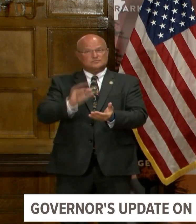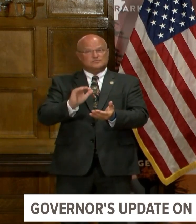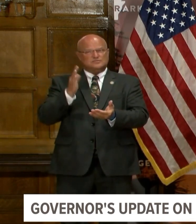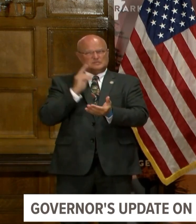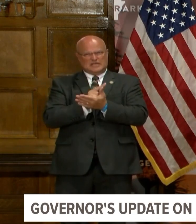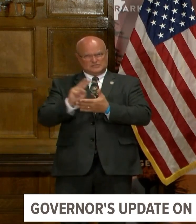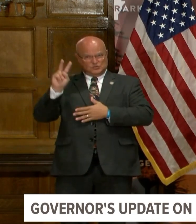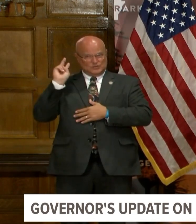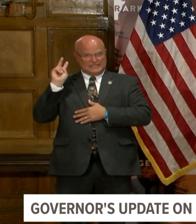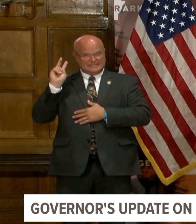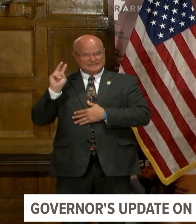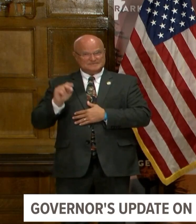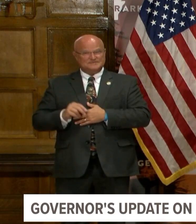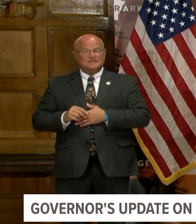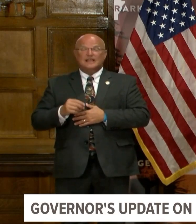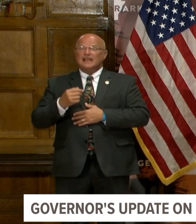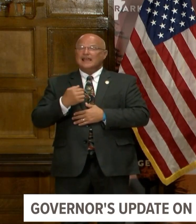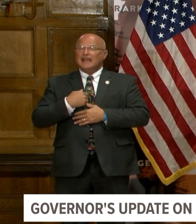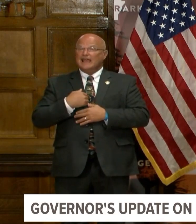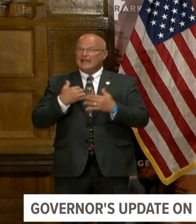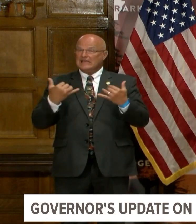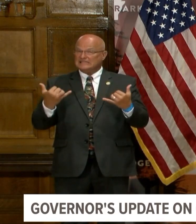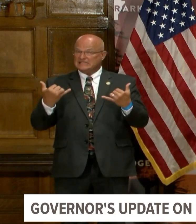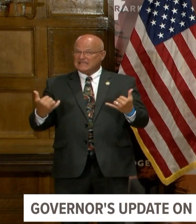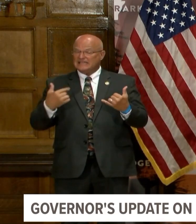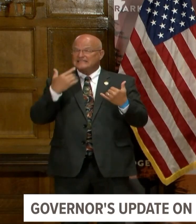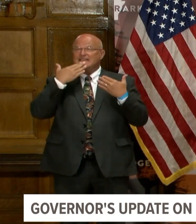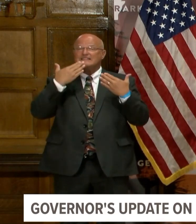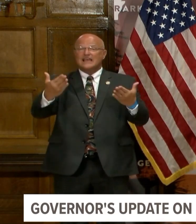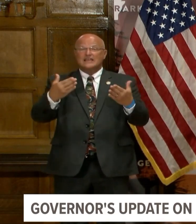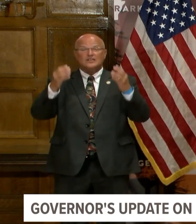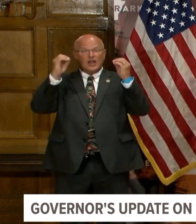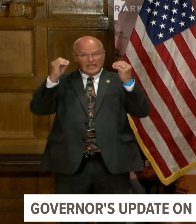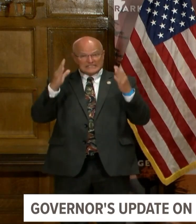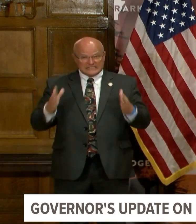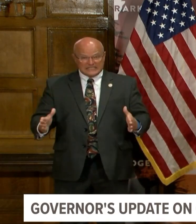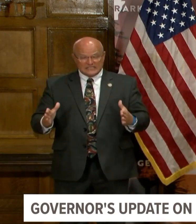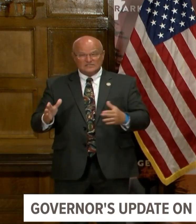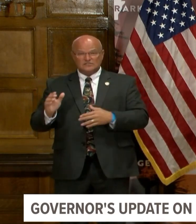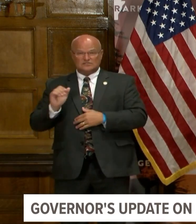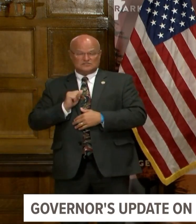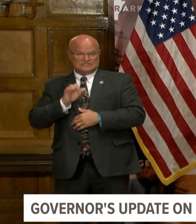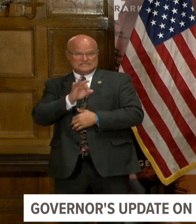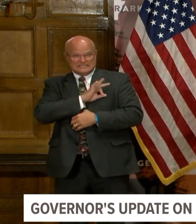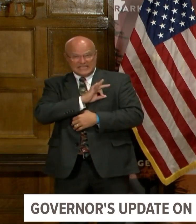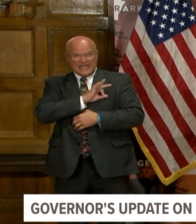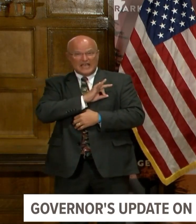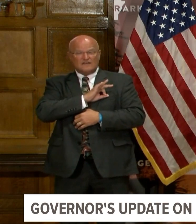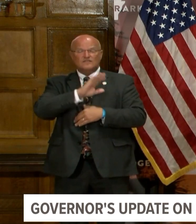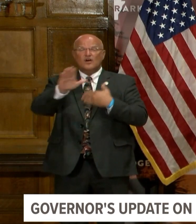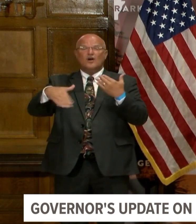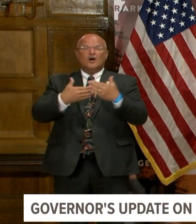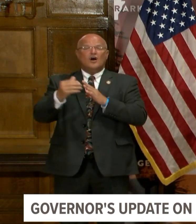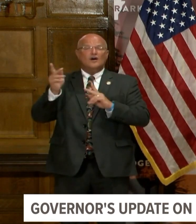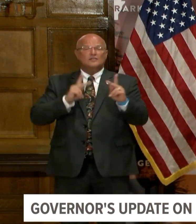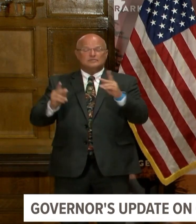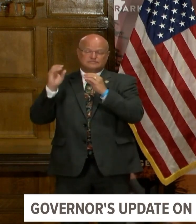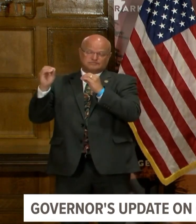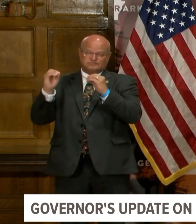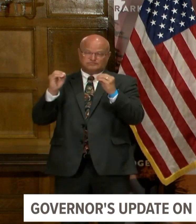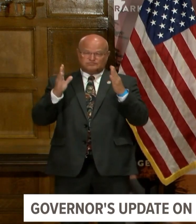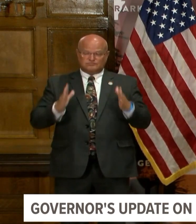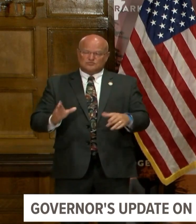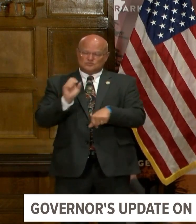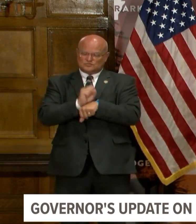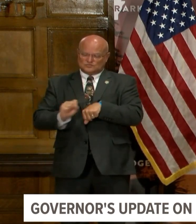2 weeks. And I particularly today want to say thank you to our teachers, our staff members, all of those educators that